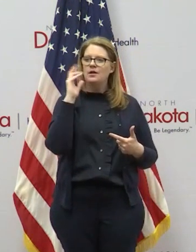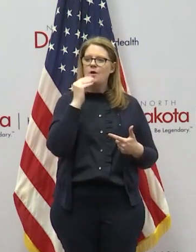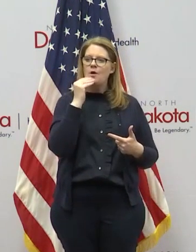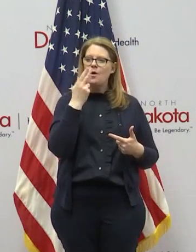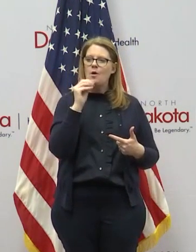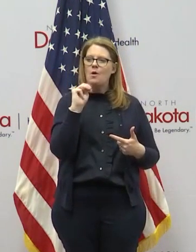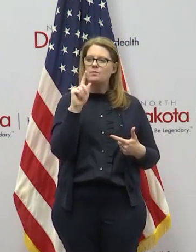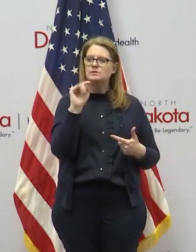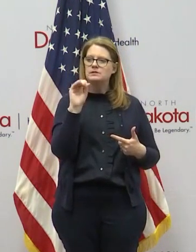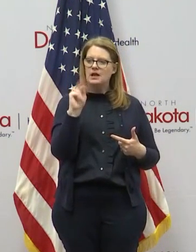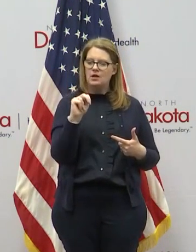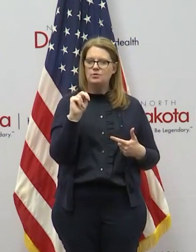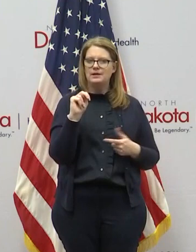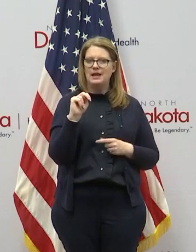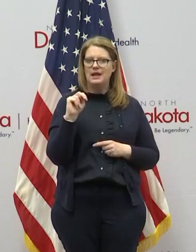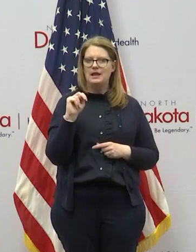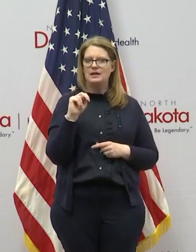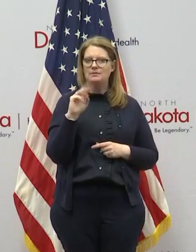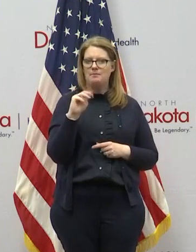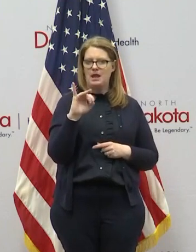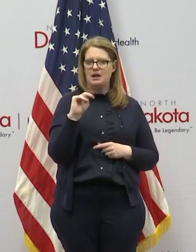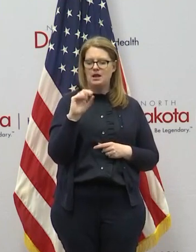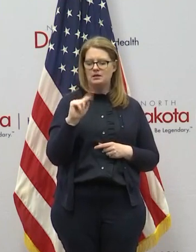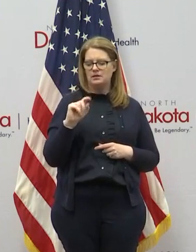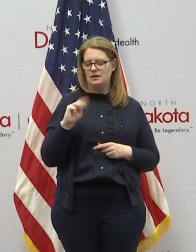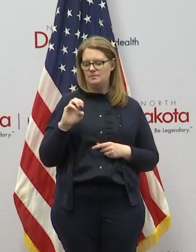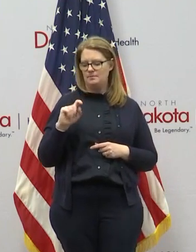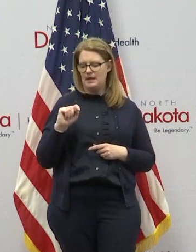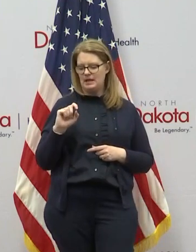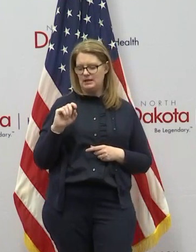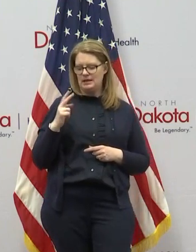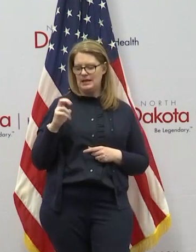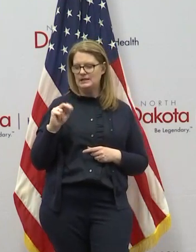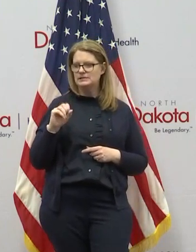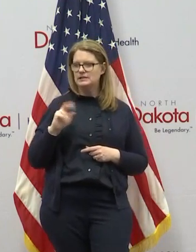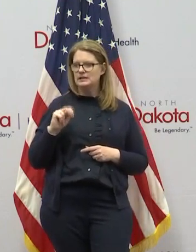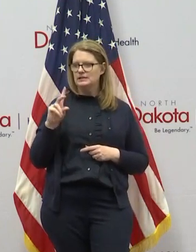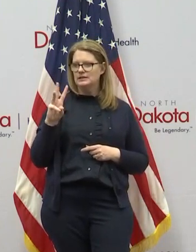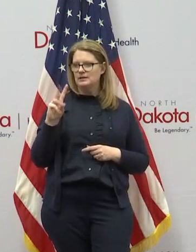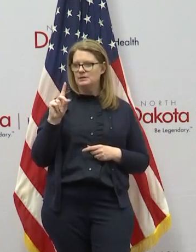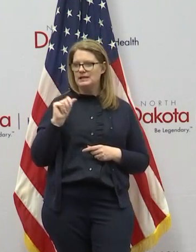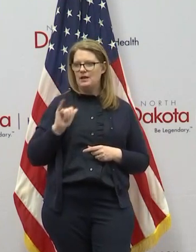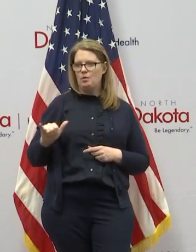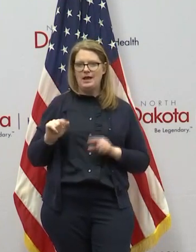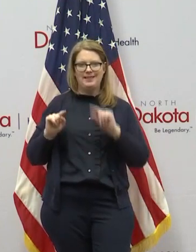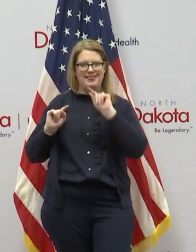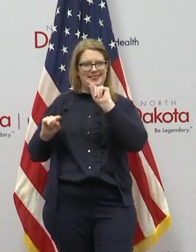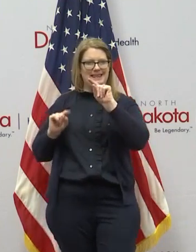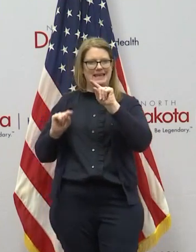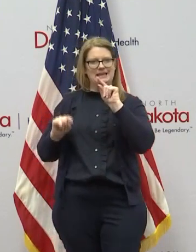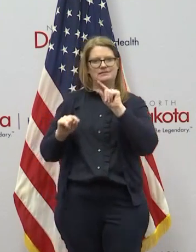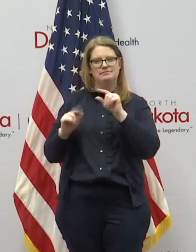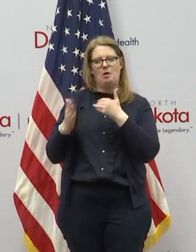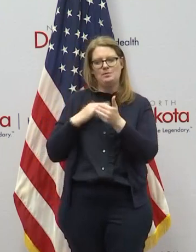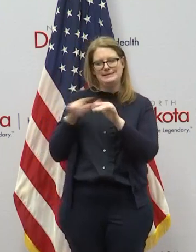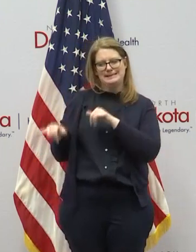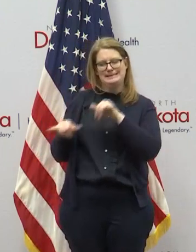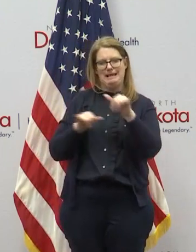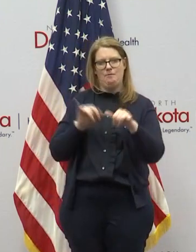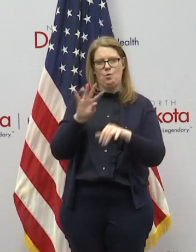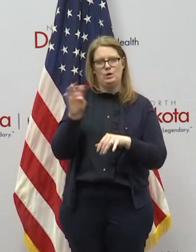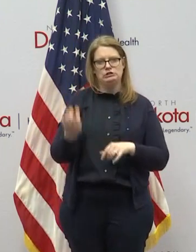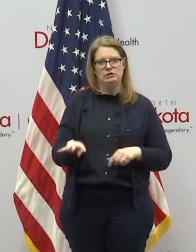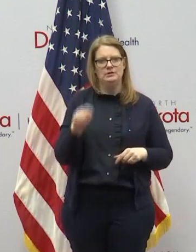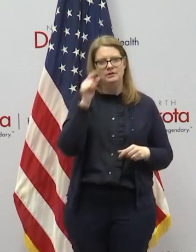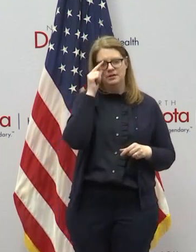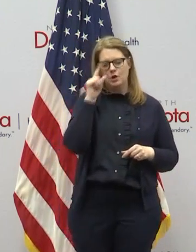and Matt Henson of WDAY. They teamed up on that question, Gene and Each Matt? asked almost the same thing. Same thing,